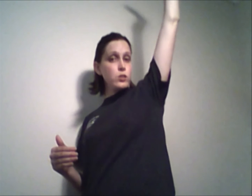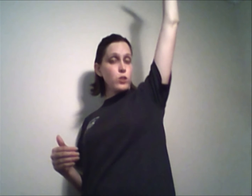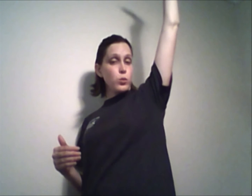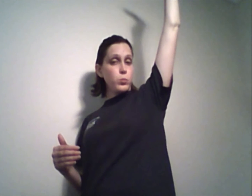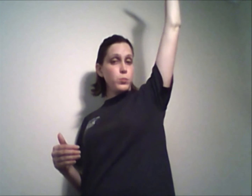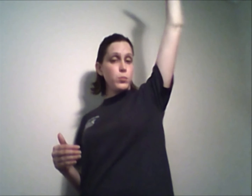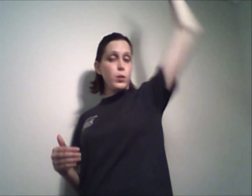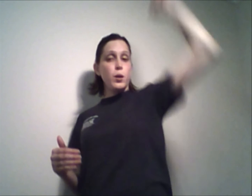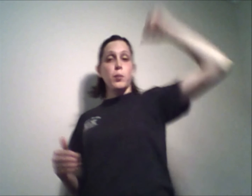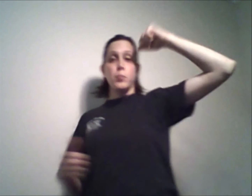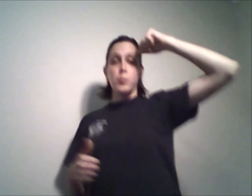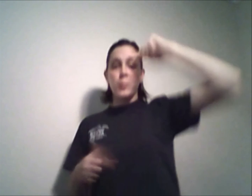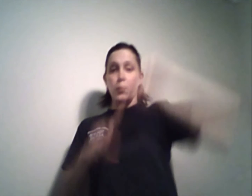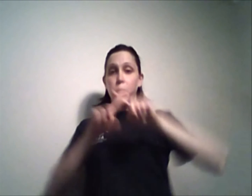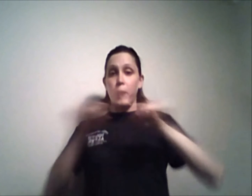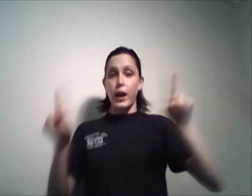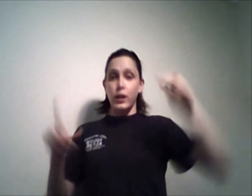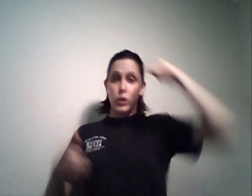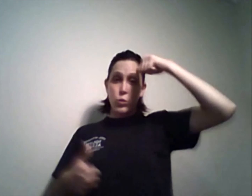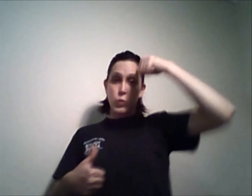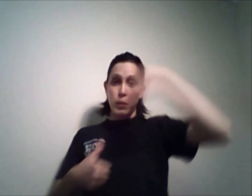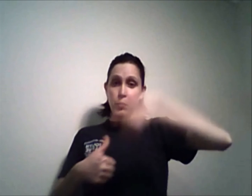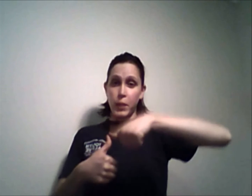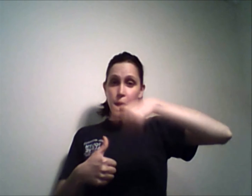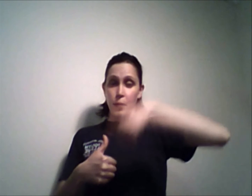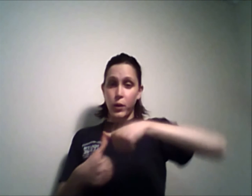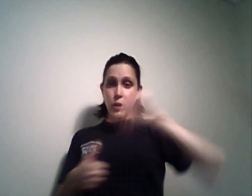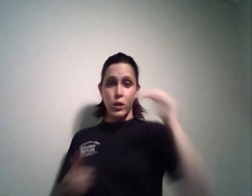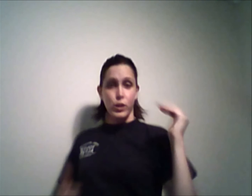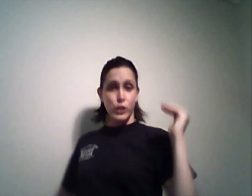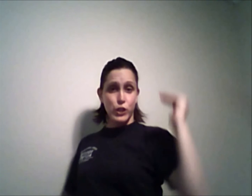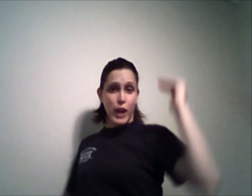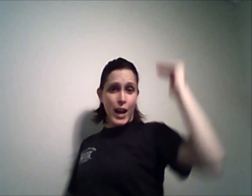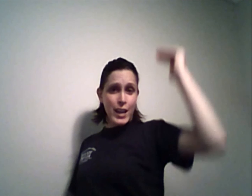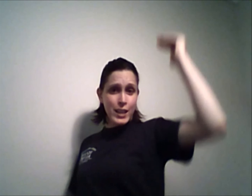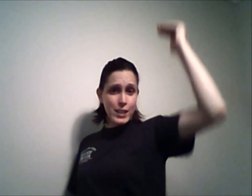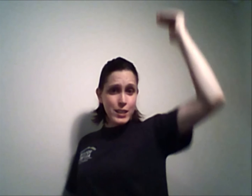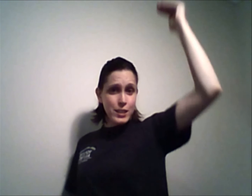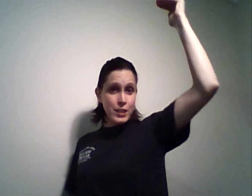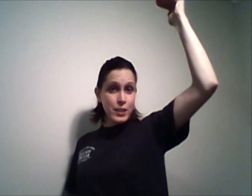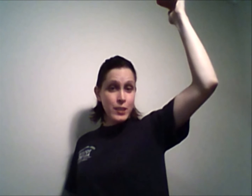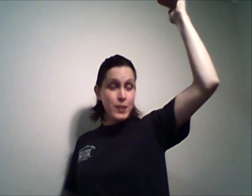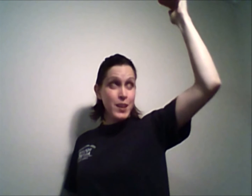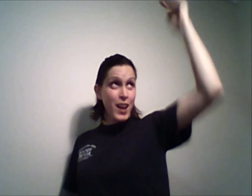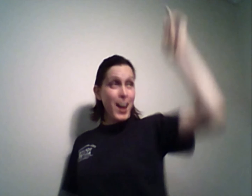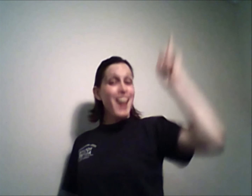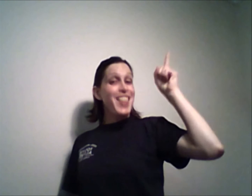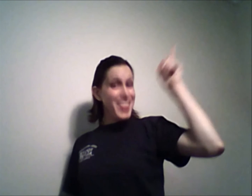So, but remember, giants,